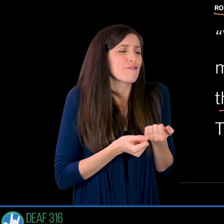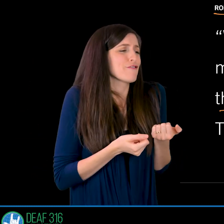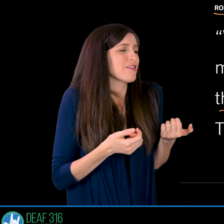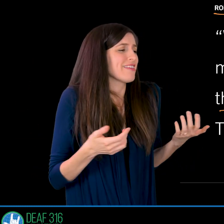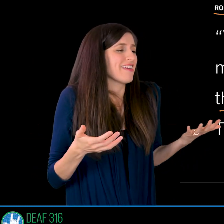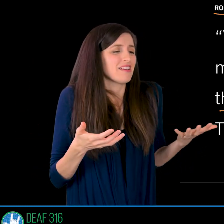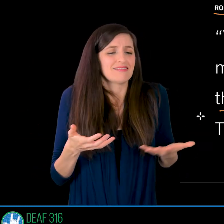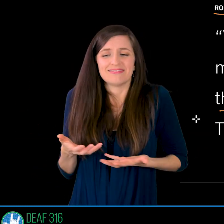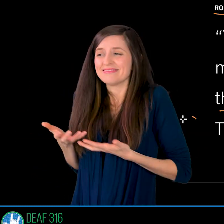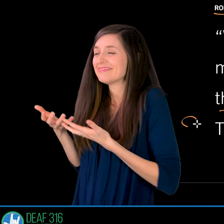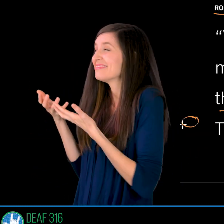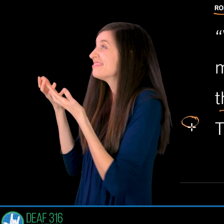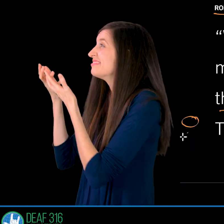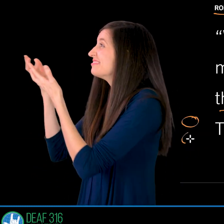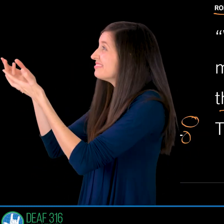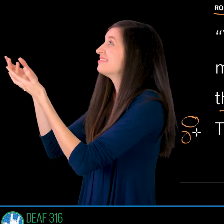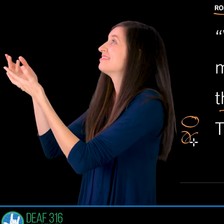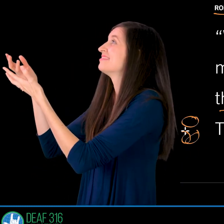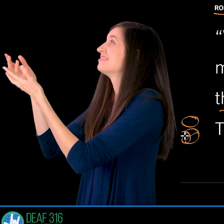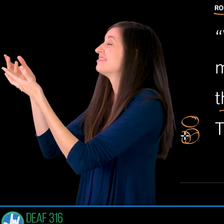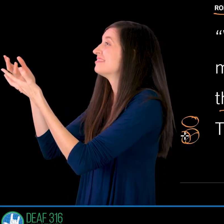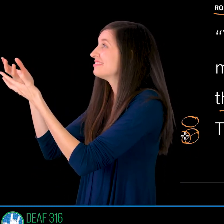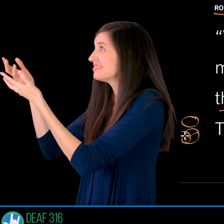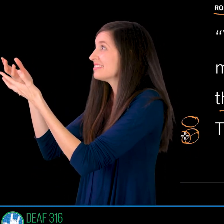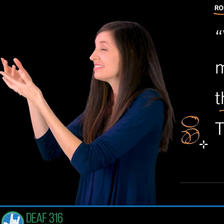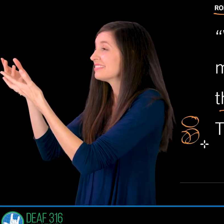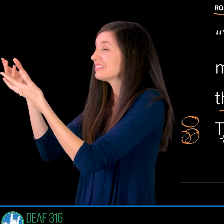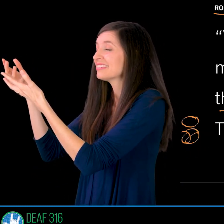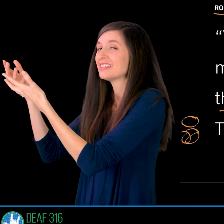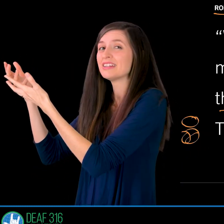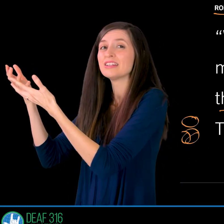all things. Therefore,